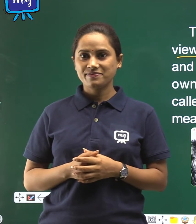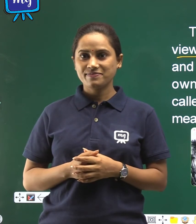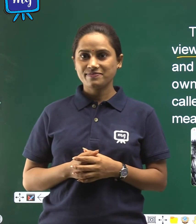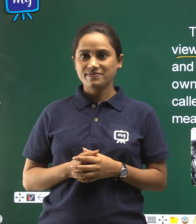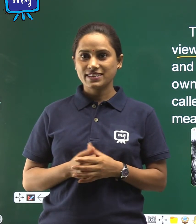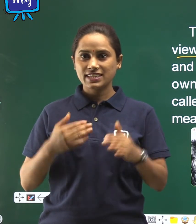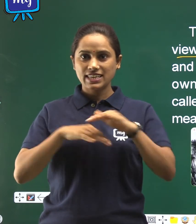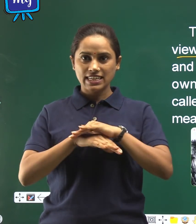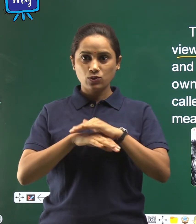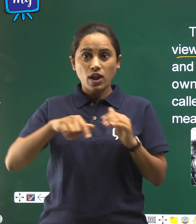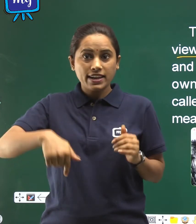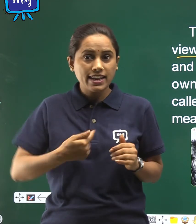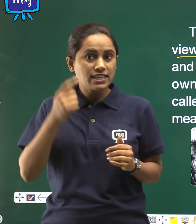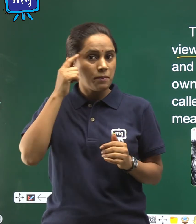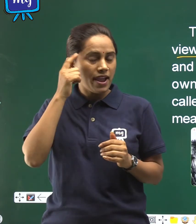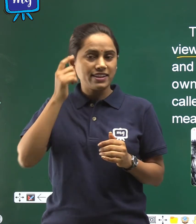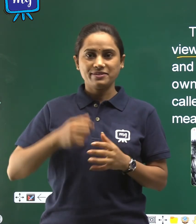to enter his mind